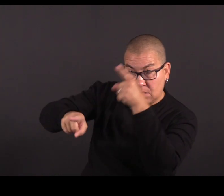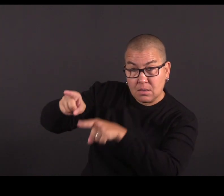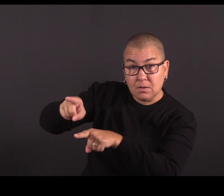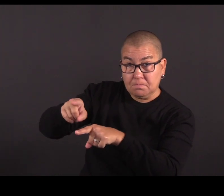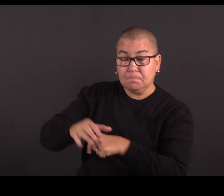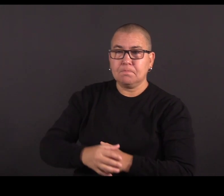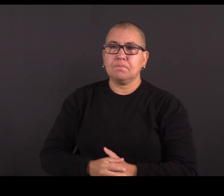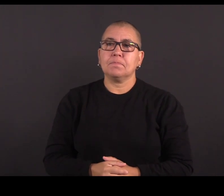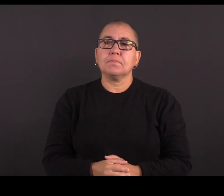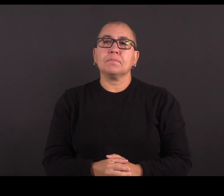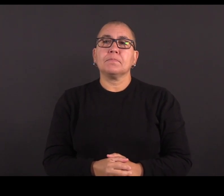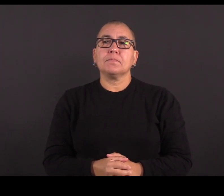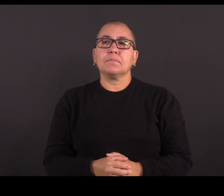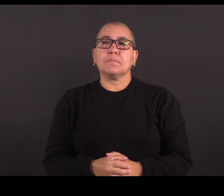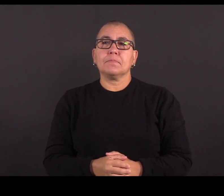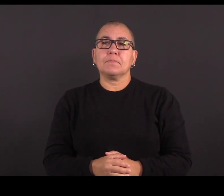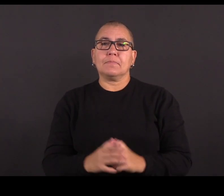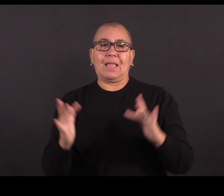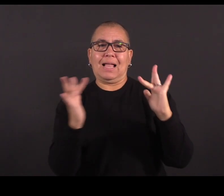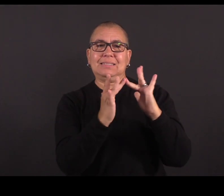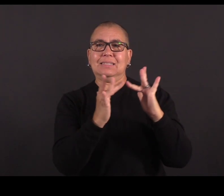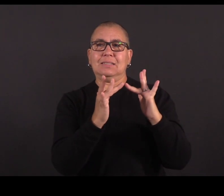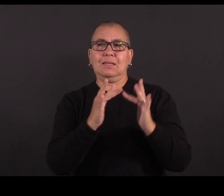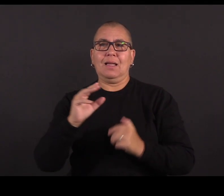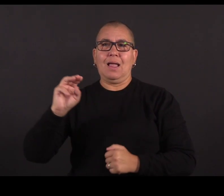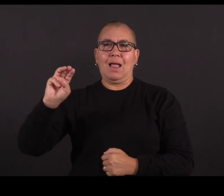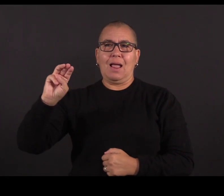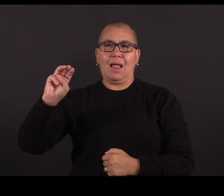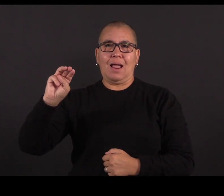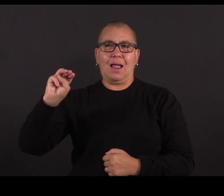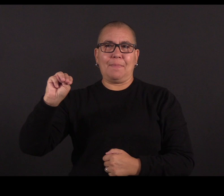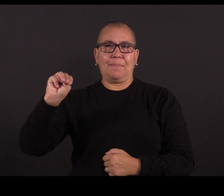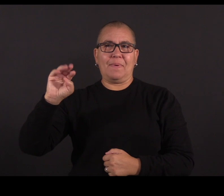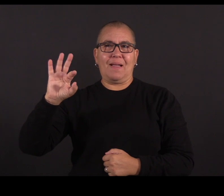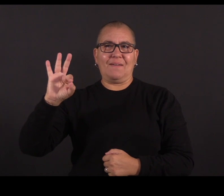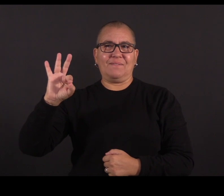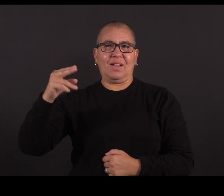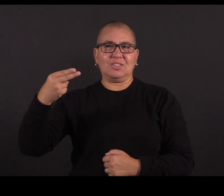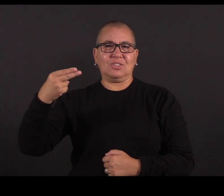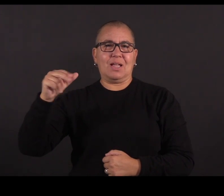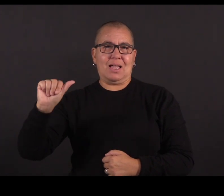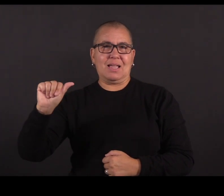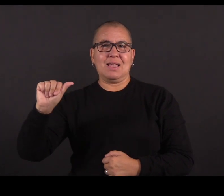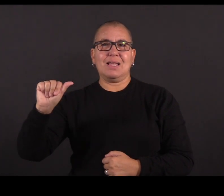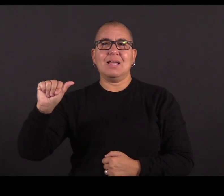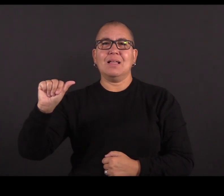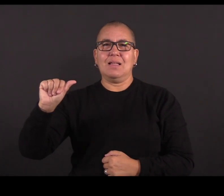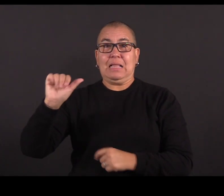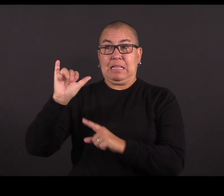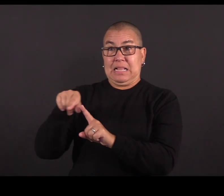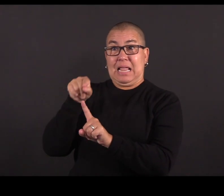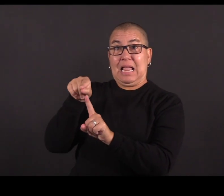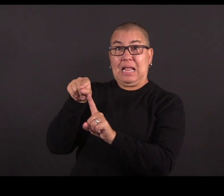Contact MHFA for more information about how to become involved in this process.